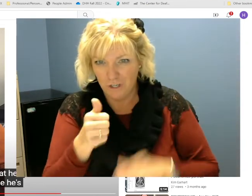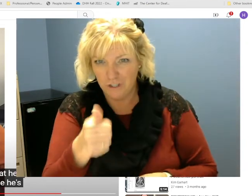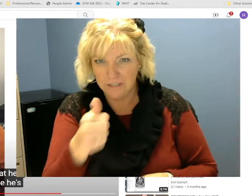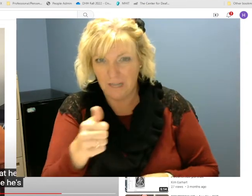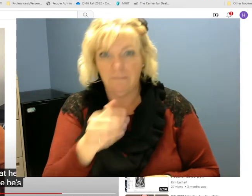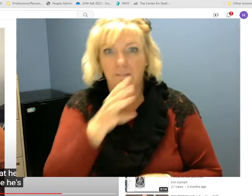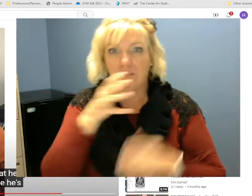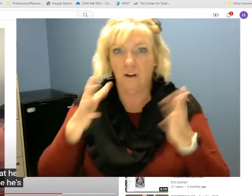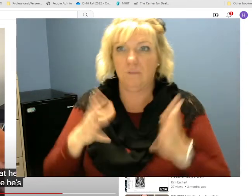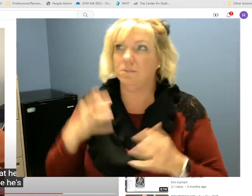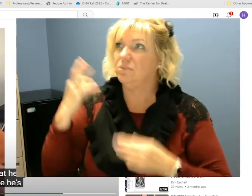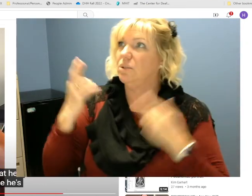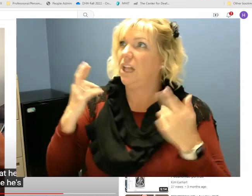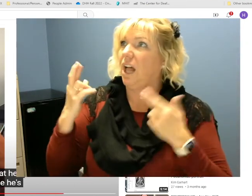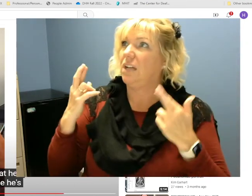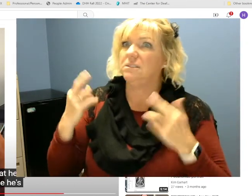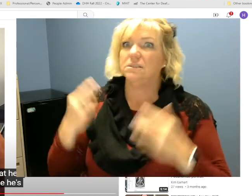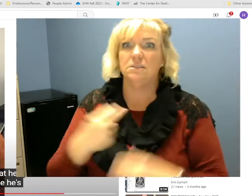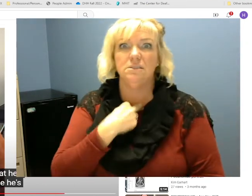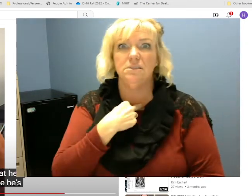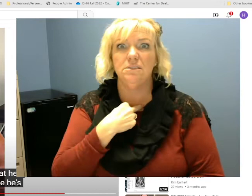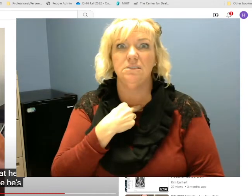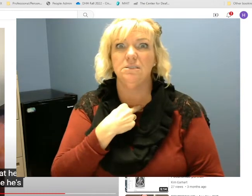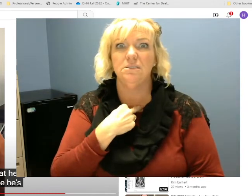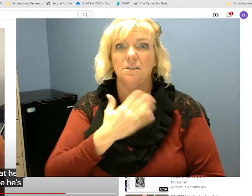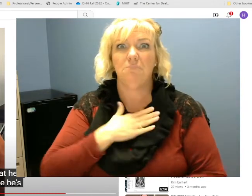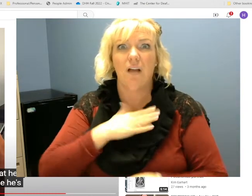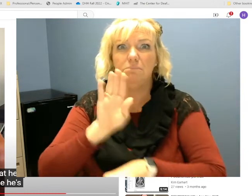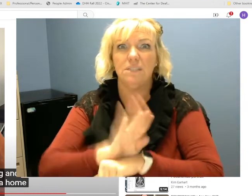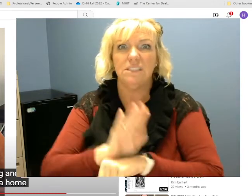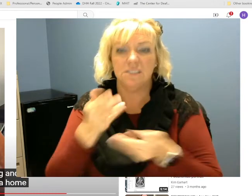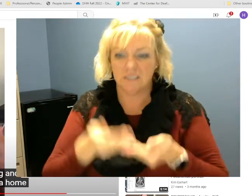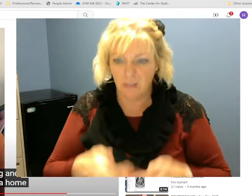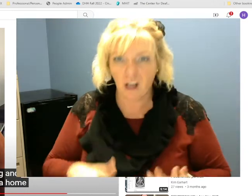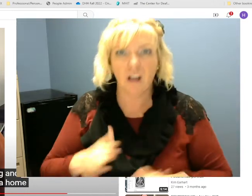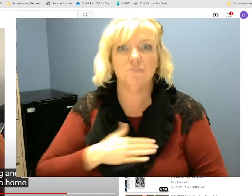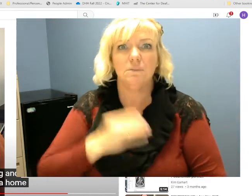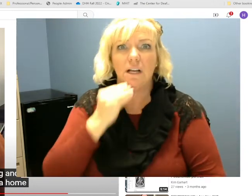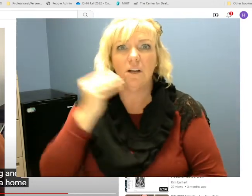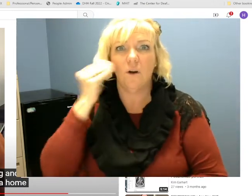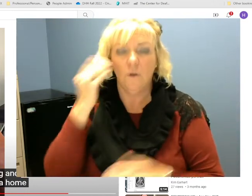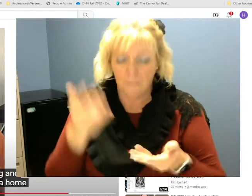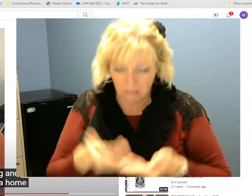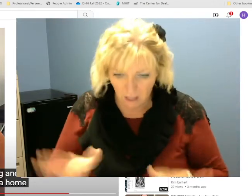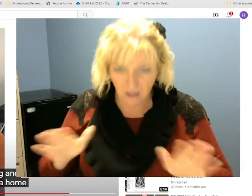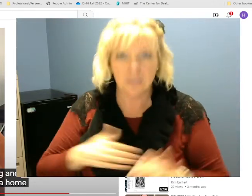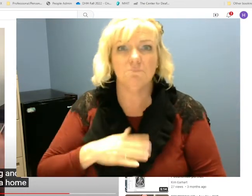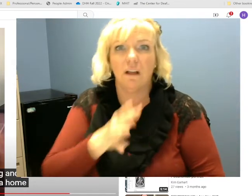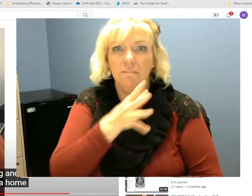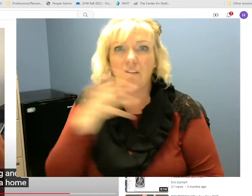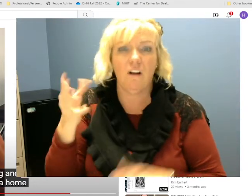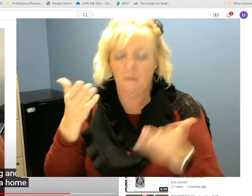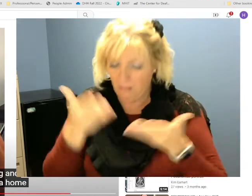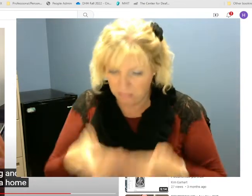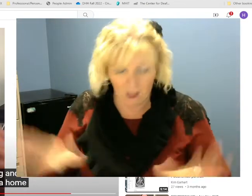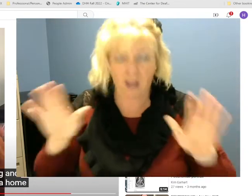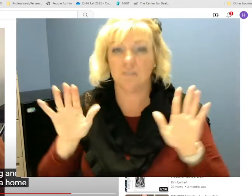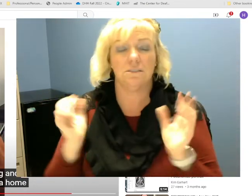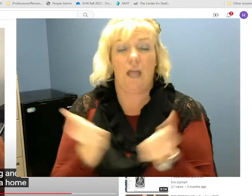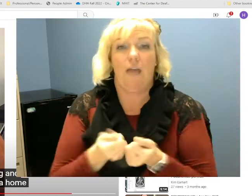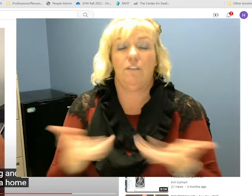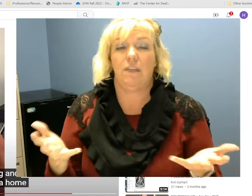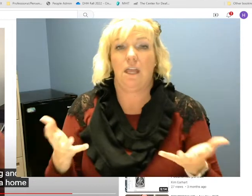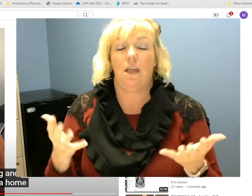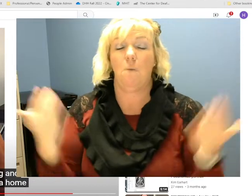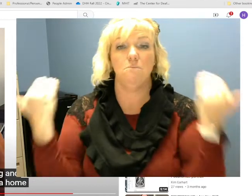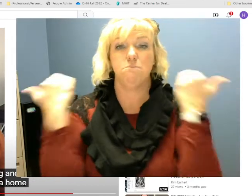he's done, that he's lost everything. He's lost his home, he's lost his farm, he's lost everything, and he'll be